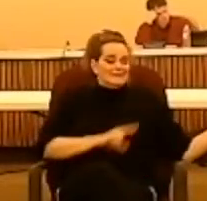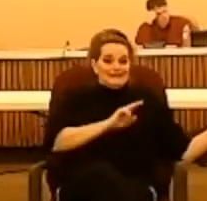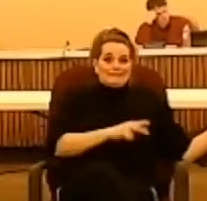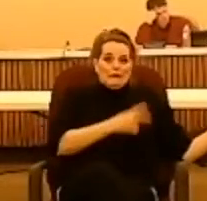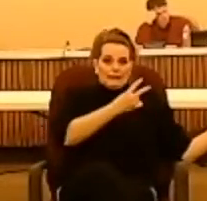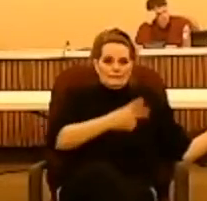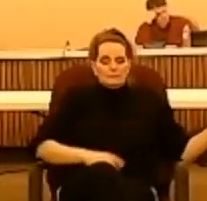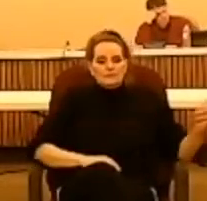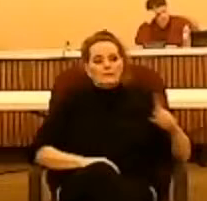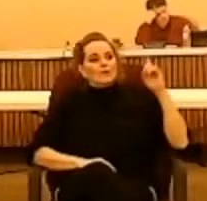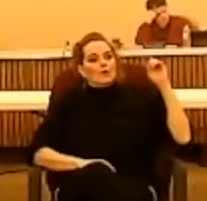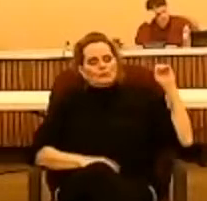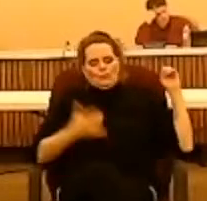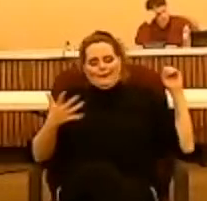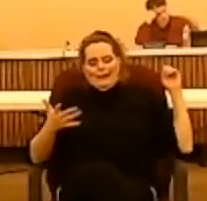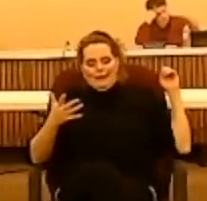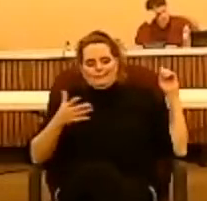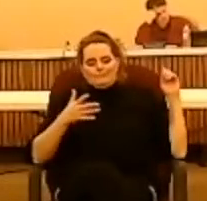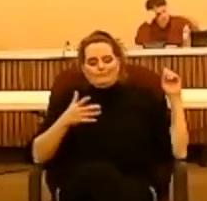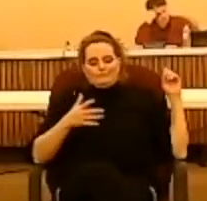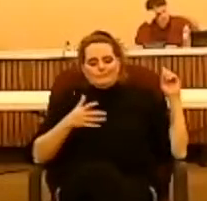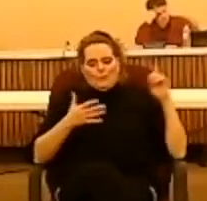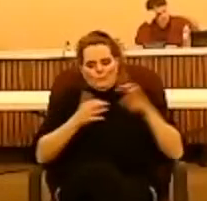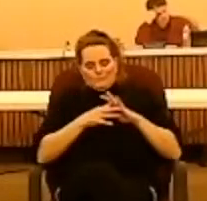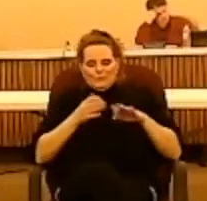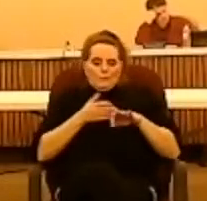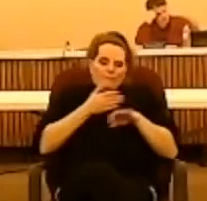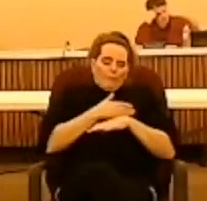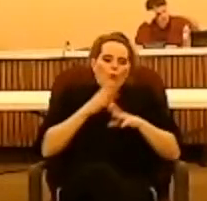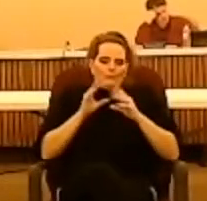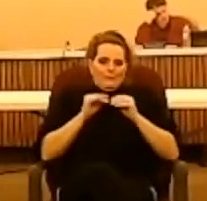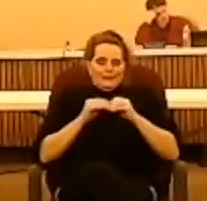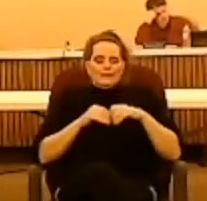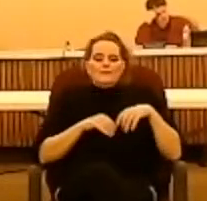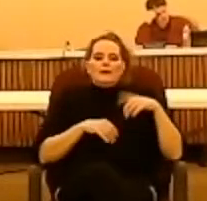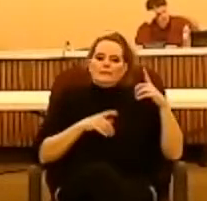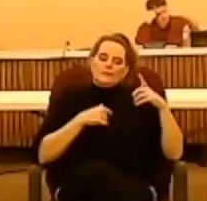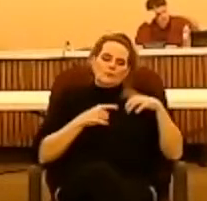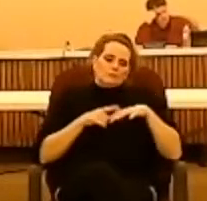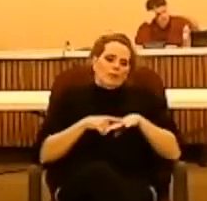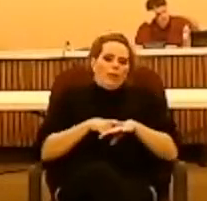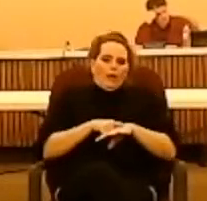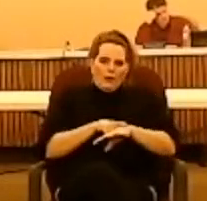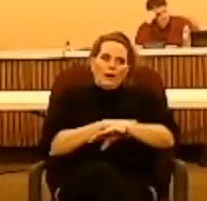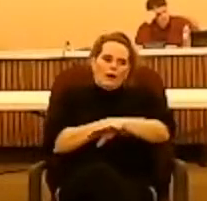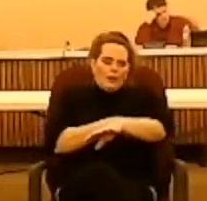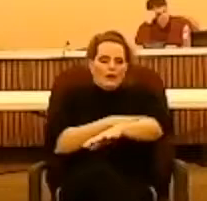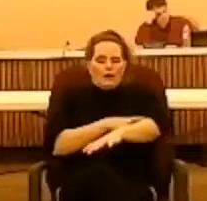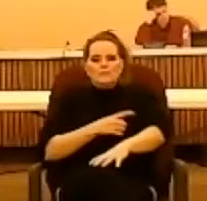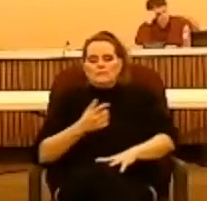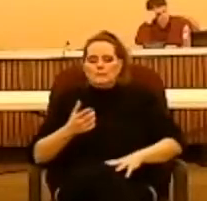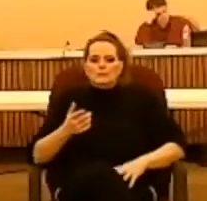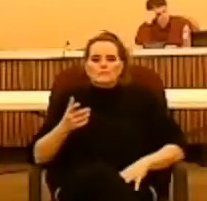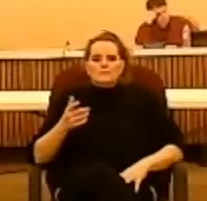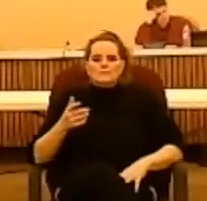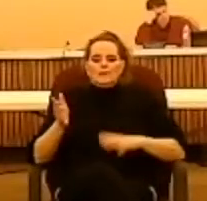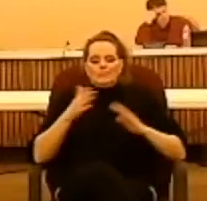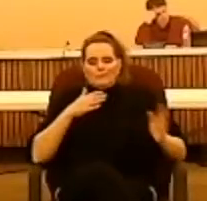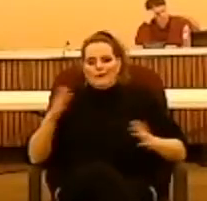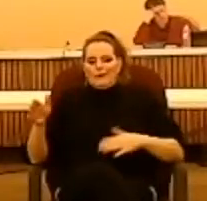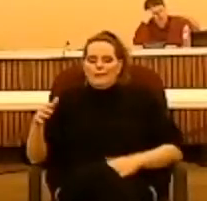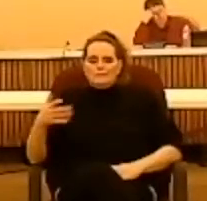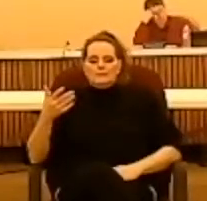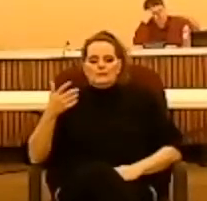So as I was saying before the meeting, this was a long drawn out effort because